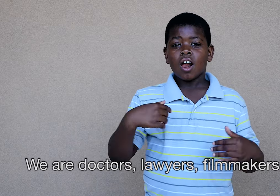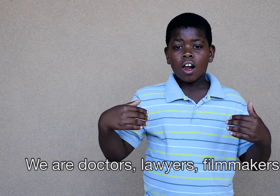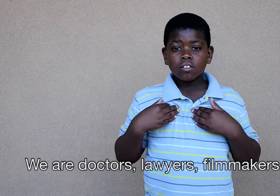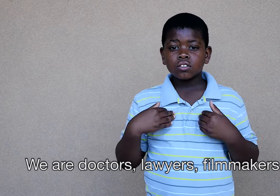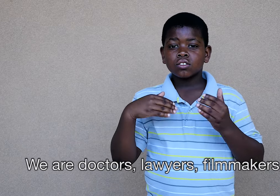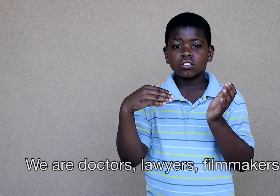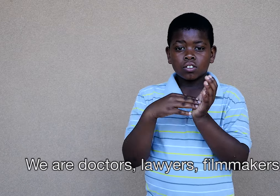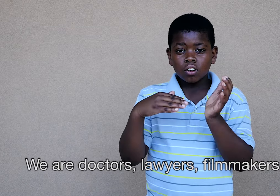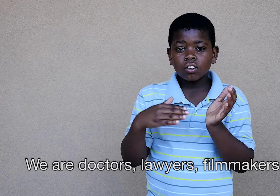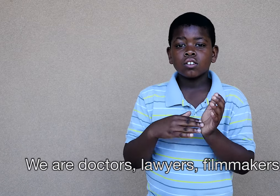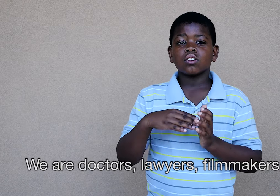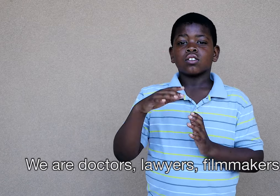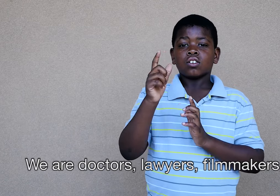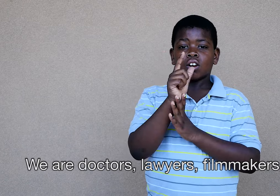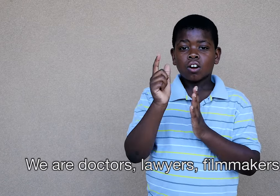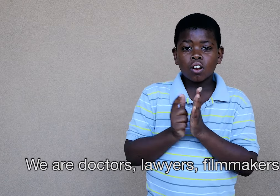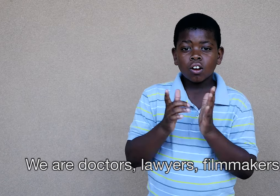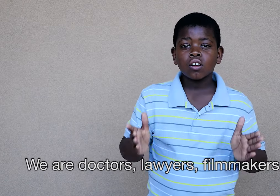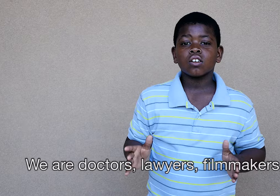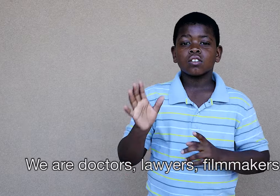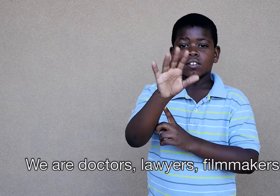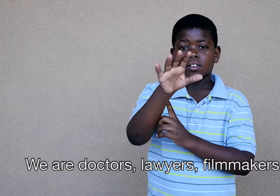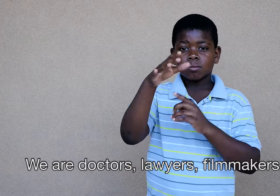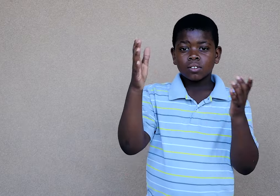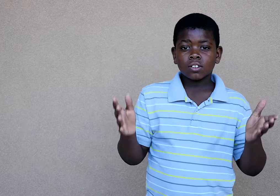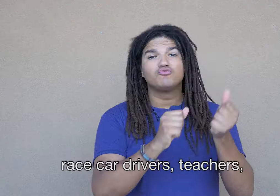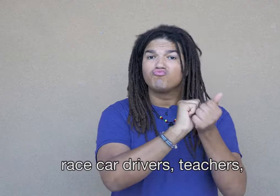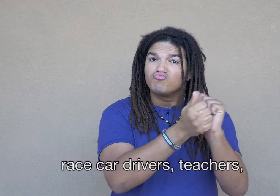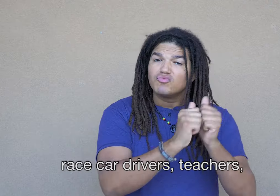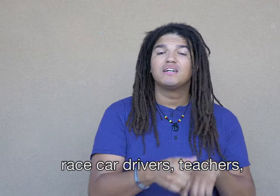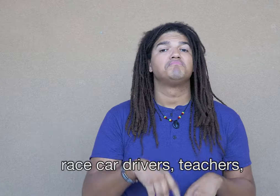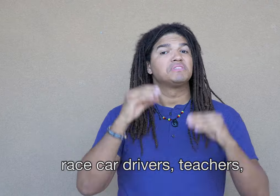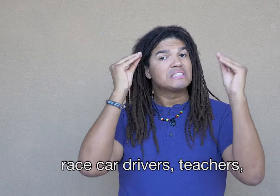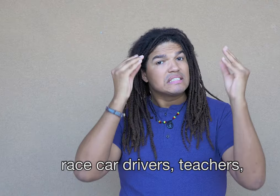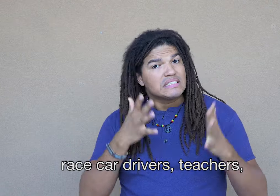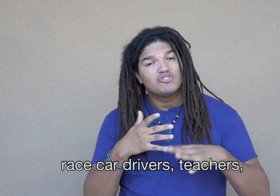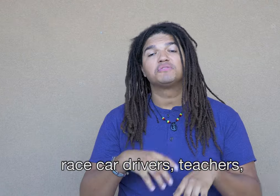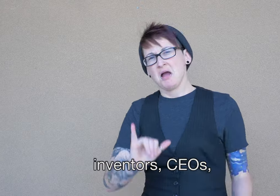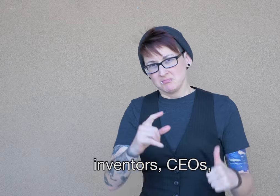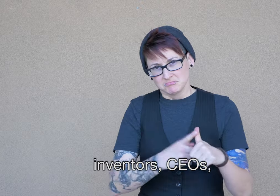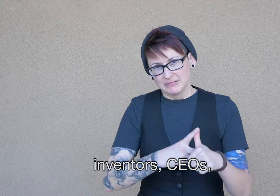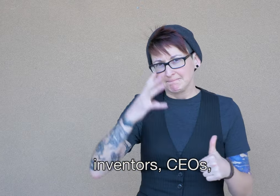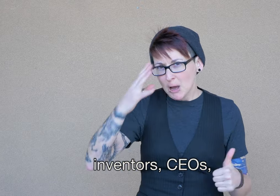are doctors, lawyers, filmmakers, race car drivers, teachers, inventors,